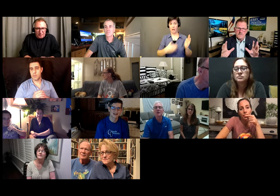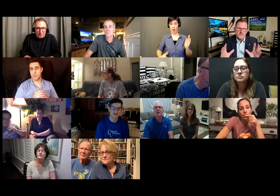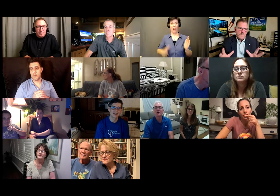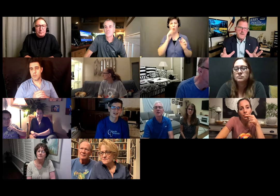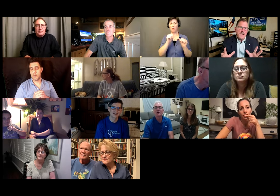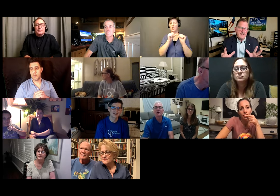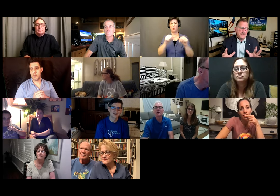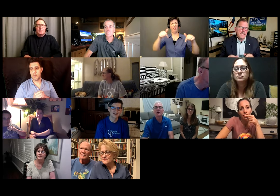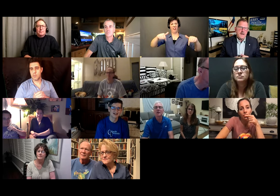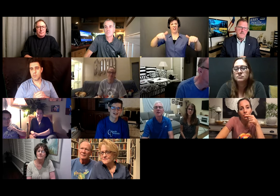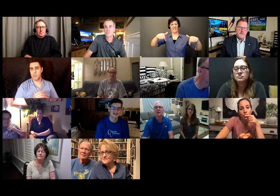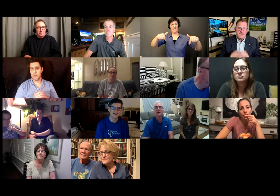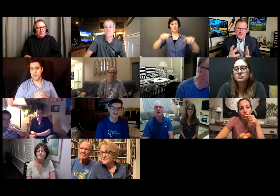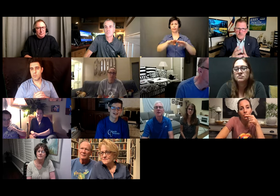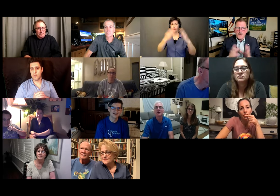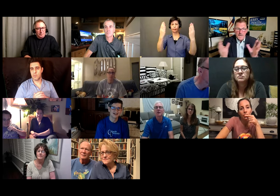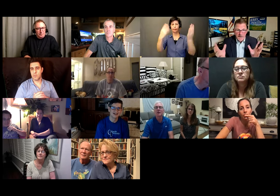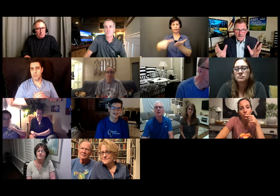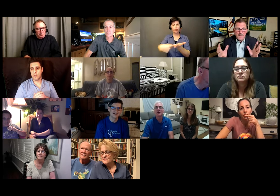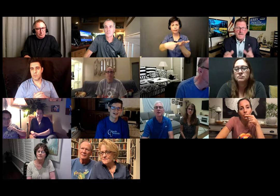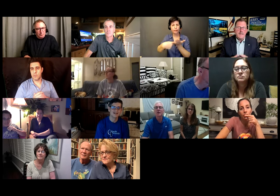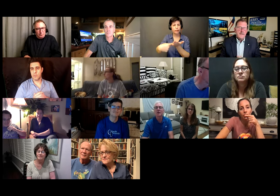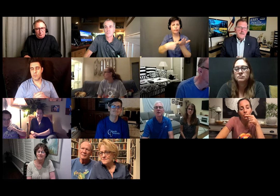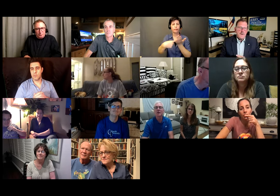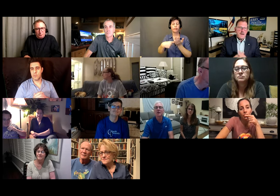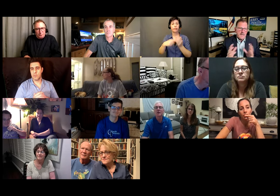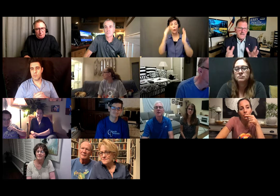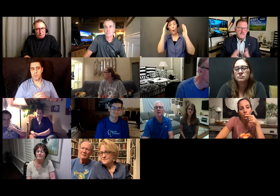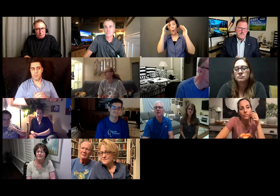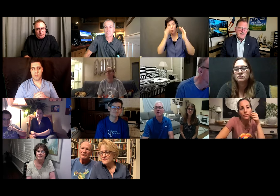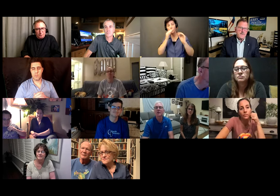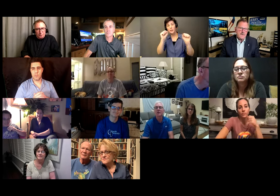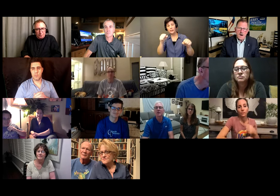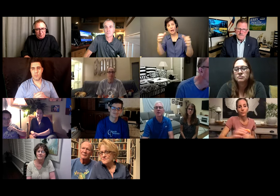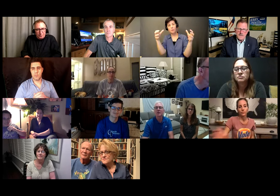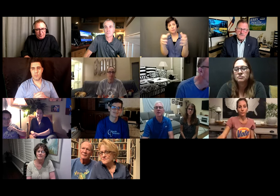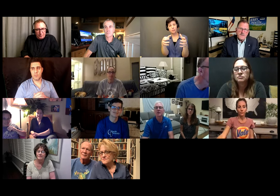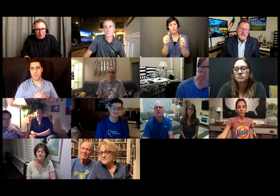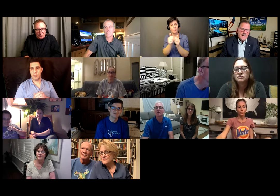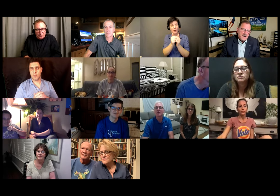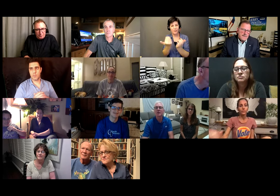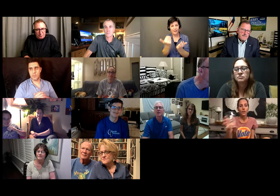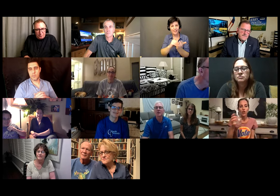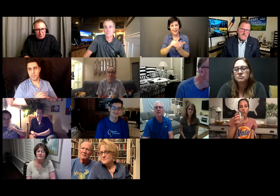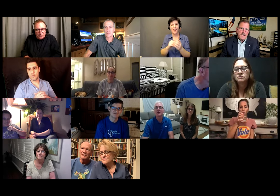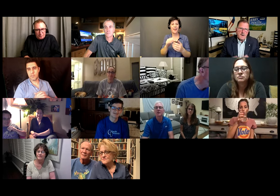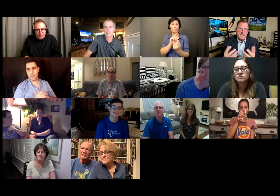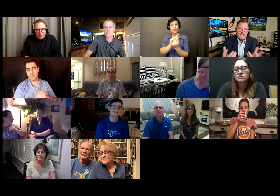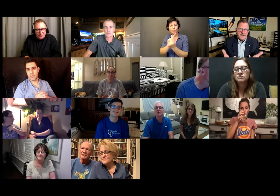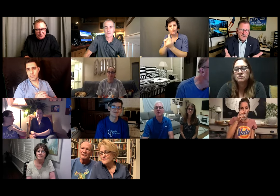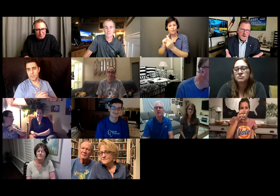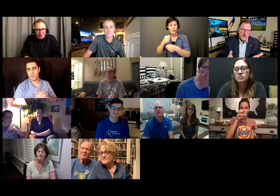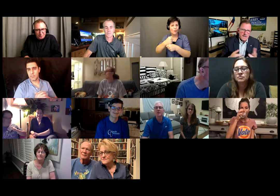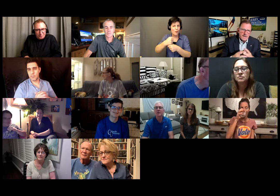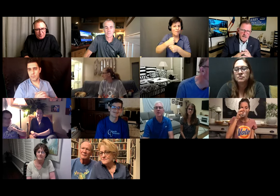forums, Zoom meetings, eventually when we can gather again, to have meetings with people, coffees, to find out what the